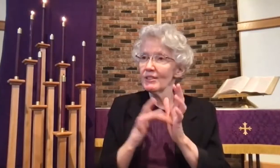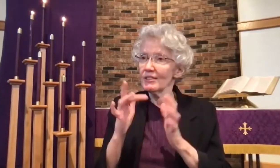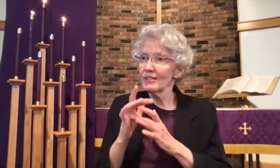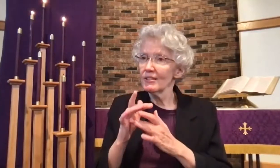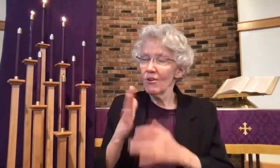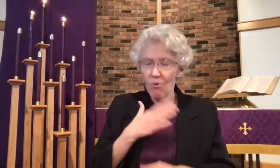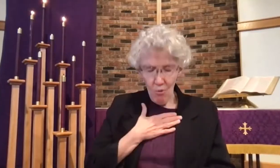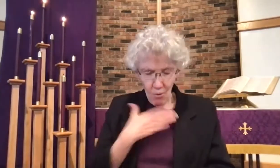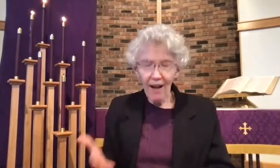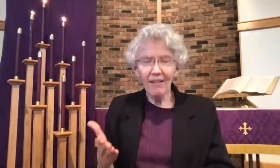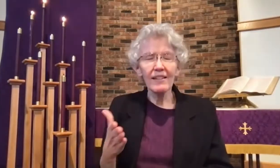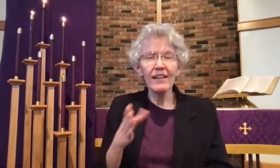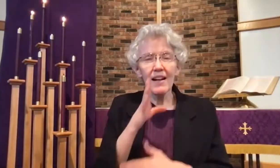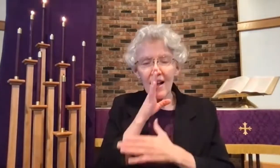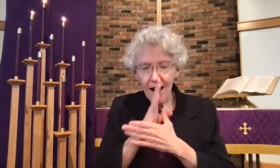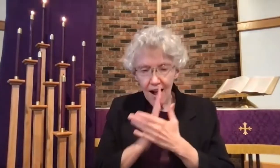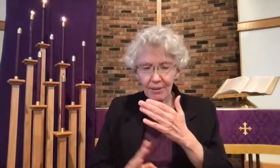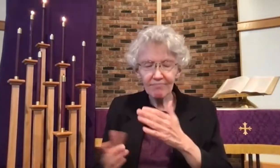In this third example,